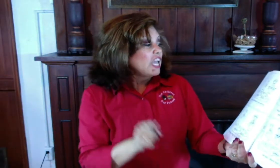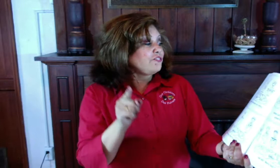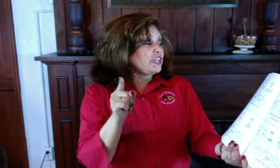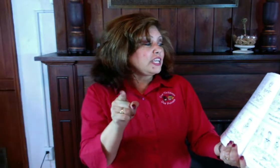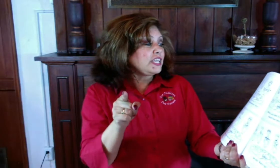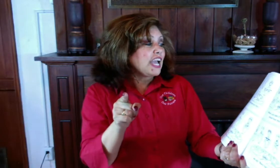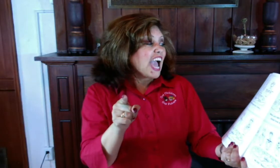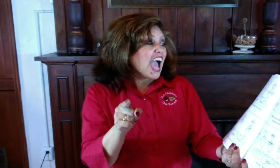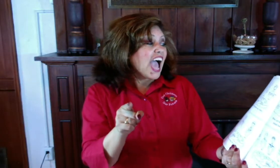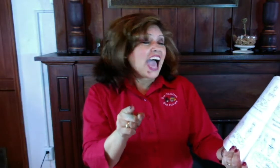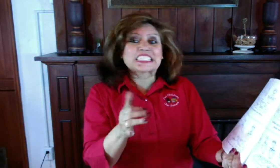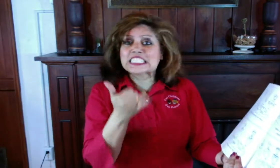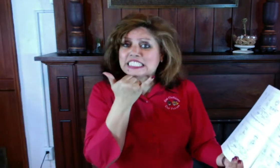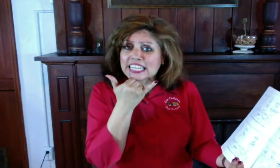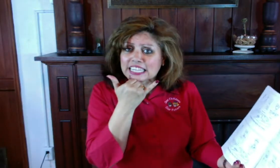If he accidentally